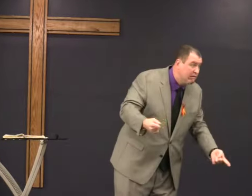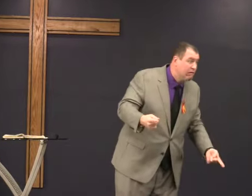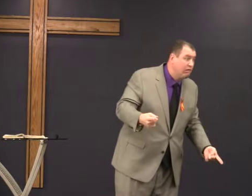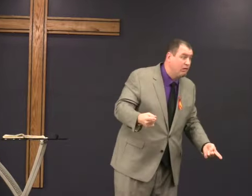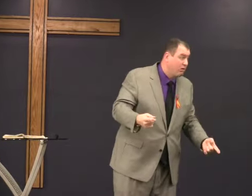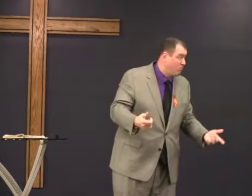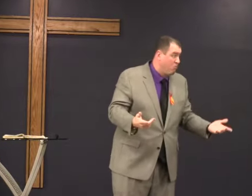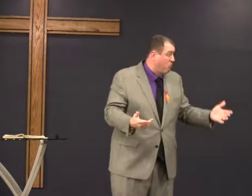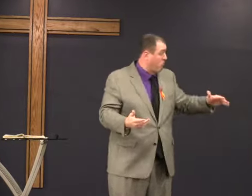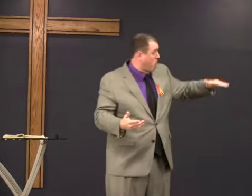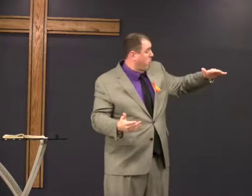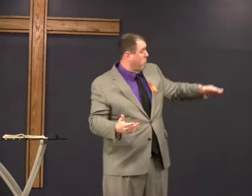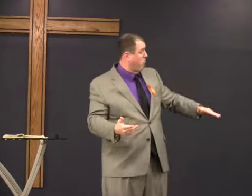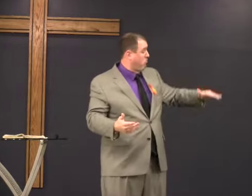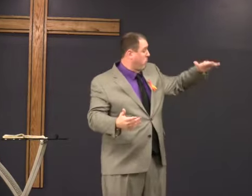anything about it.